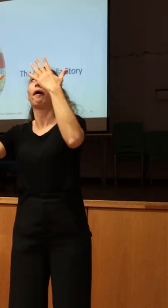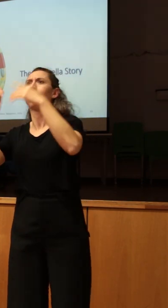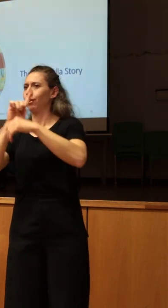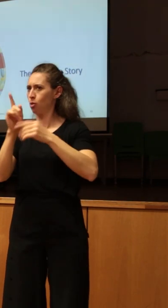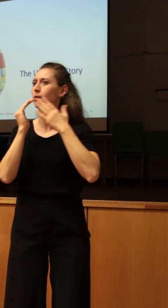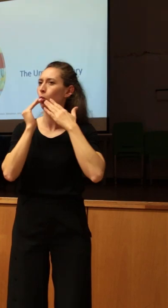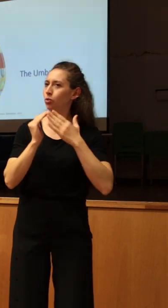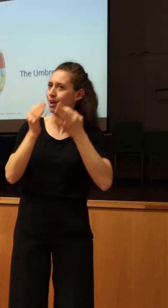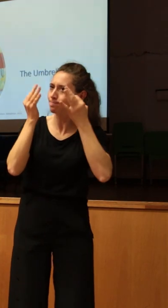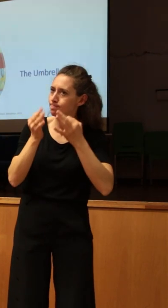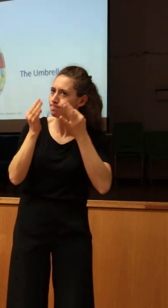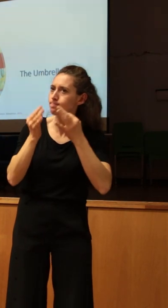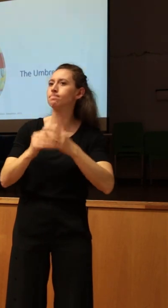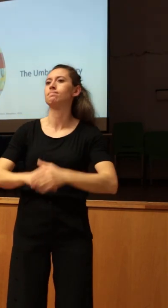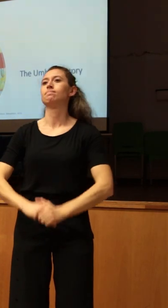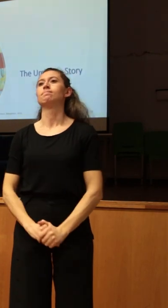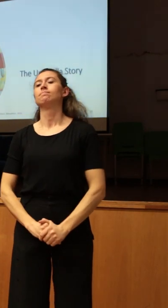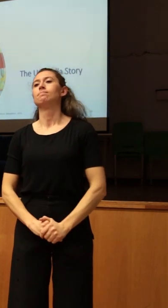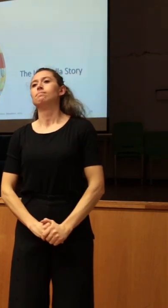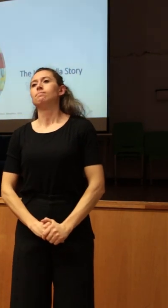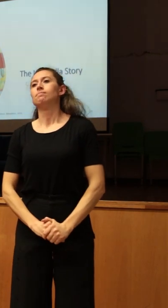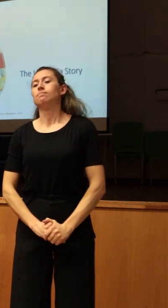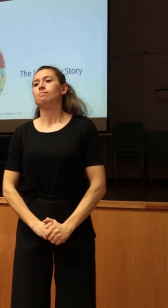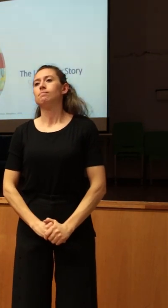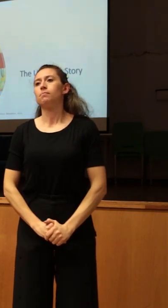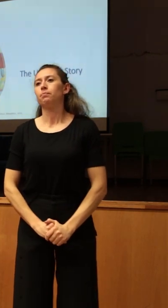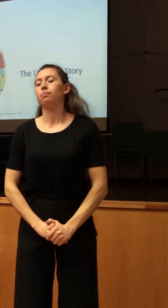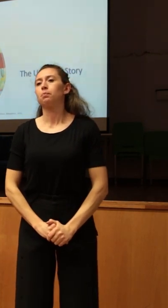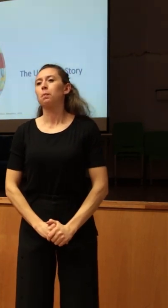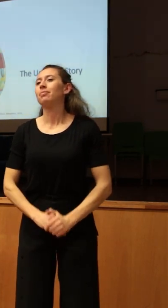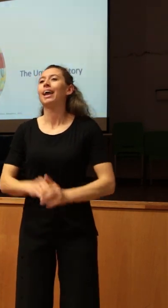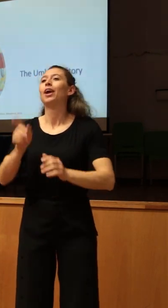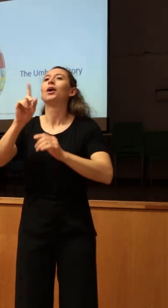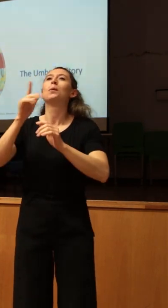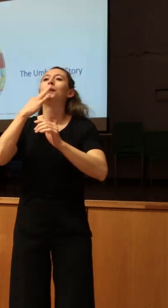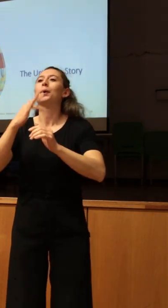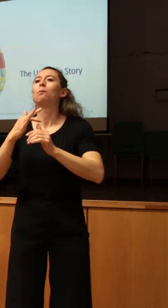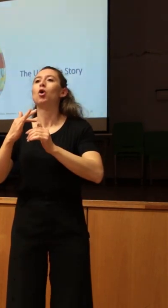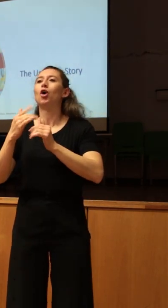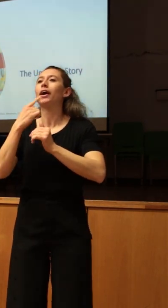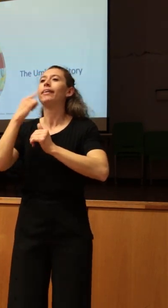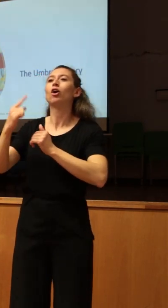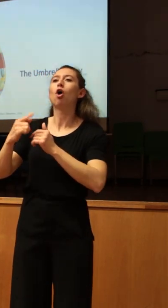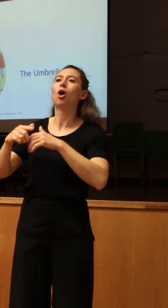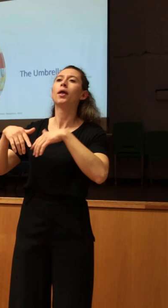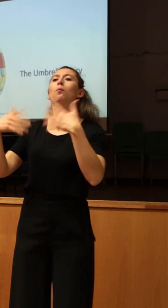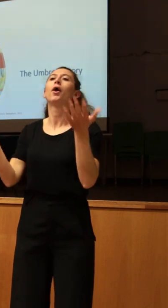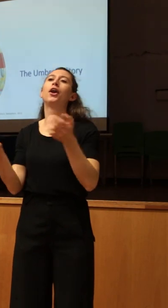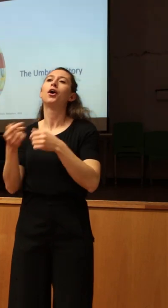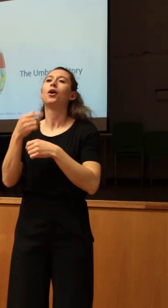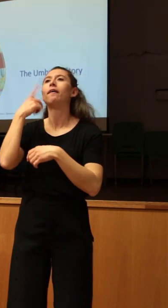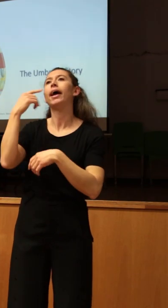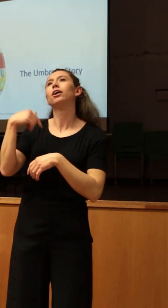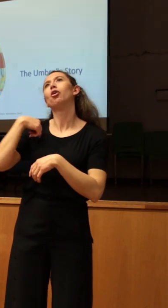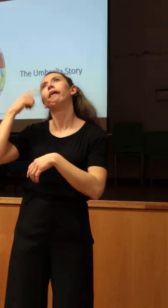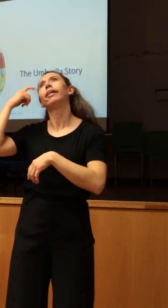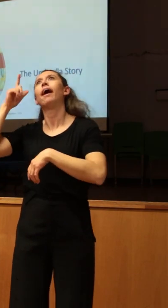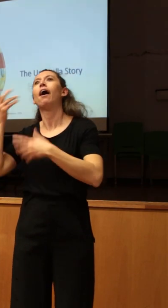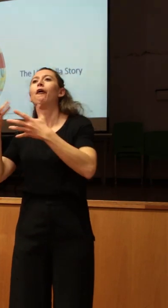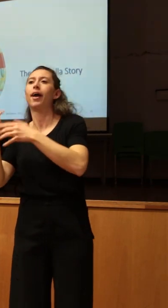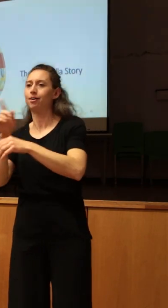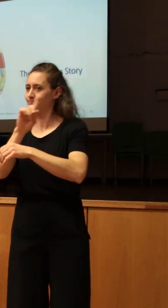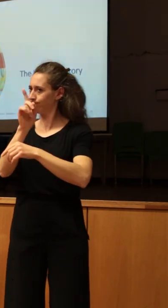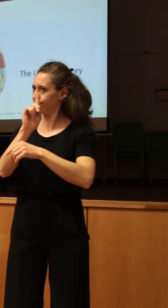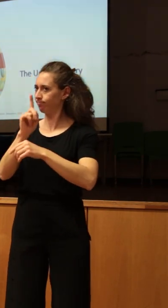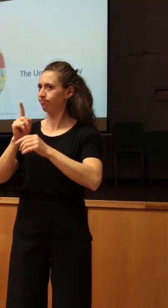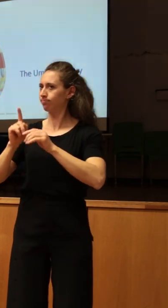a palm figuring out what's there. No es como que tenés que tratar y ahí, bueno, lo hago como se me ocurre. No,